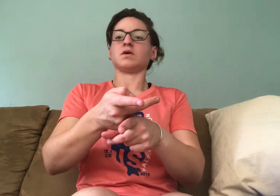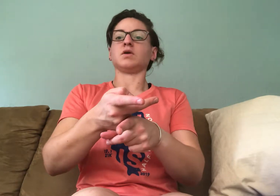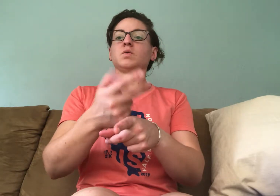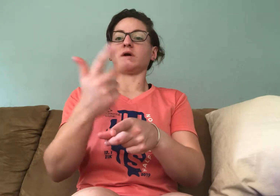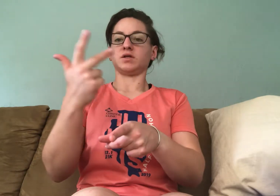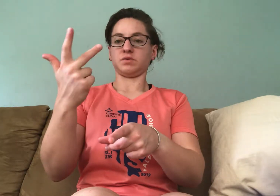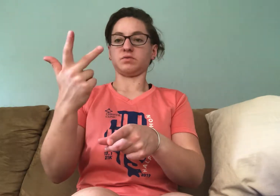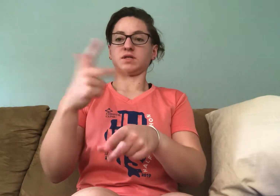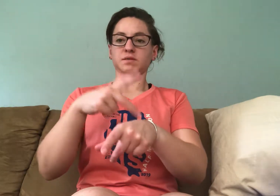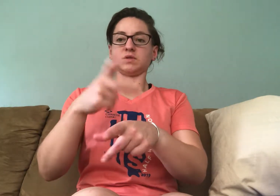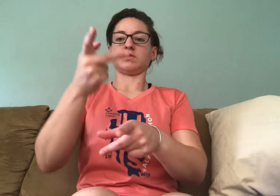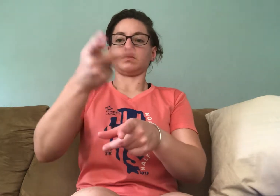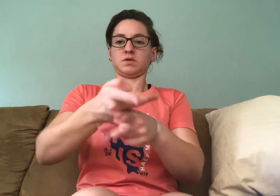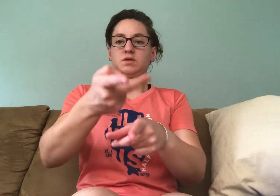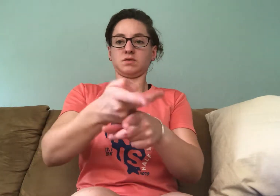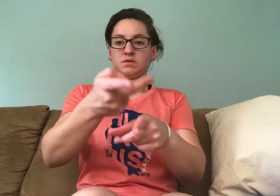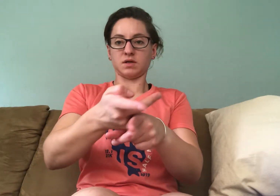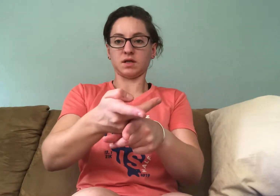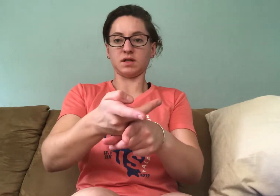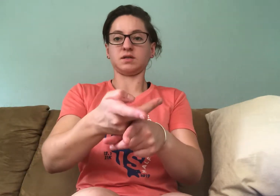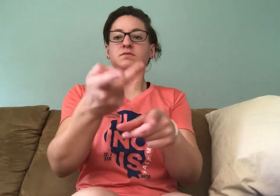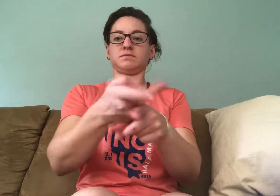You want to do it 3 times, at least.